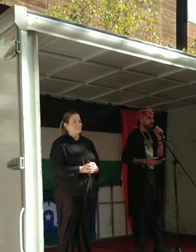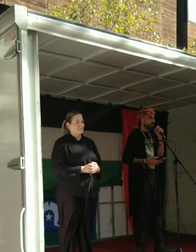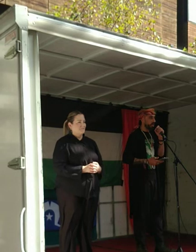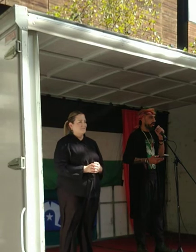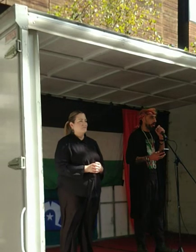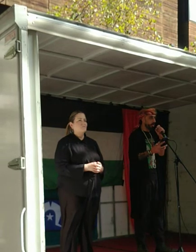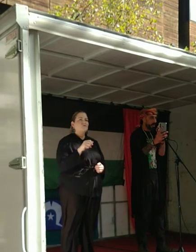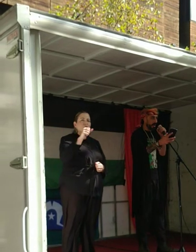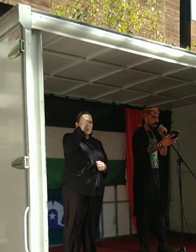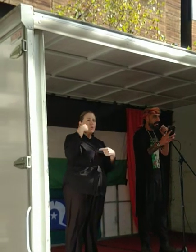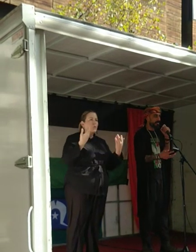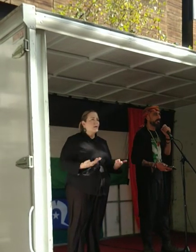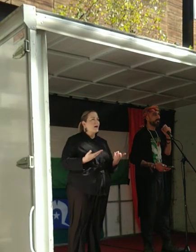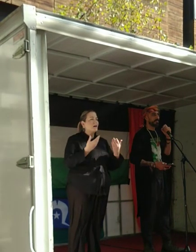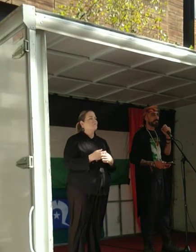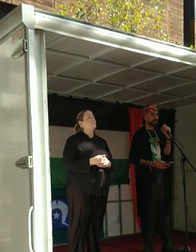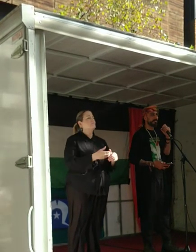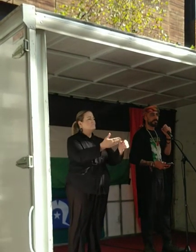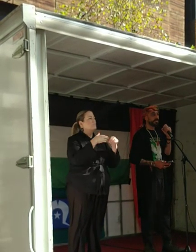you should know who we are.